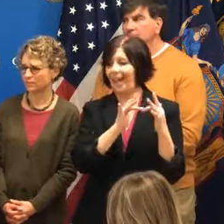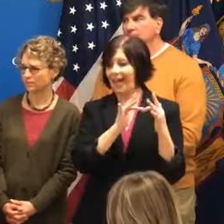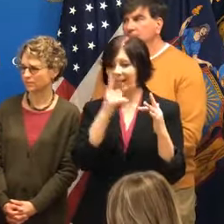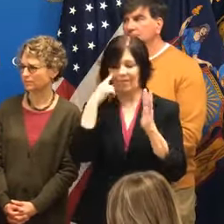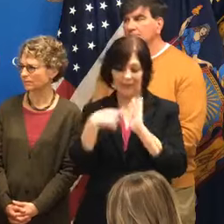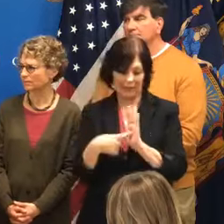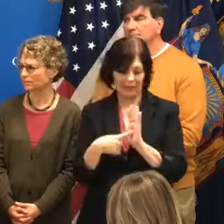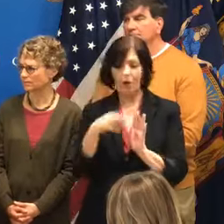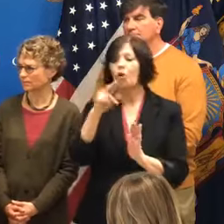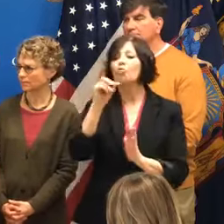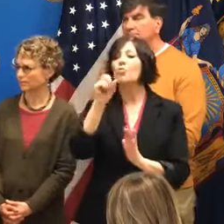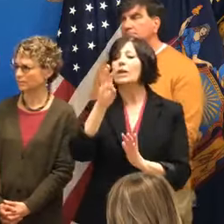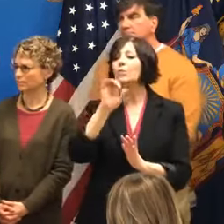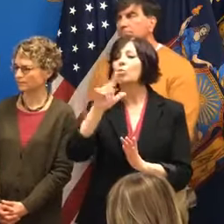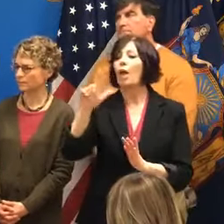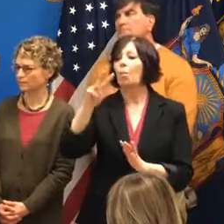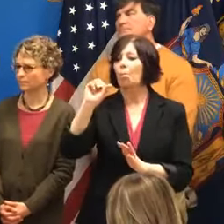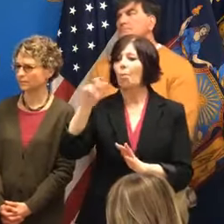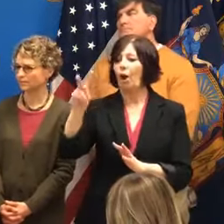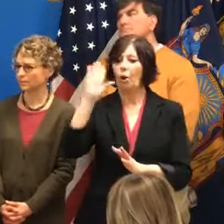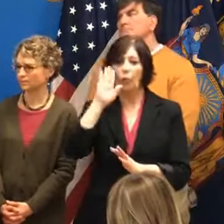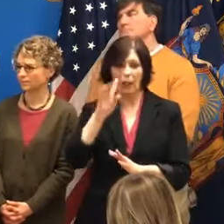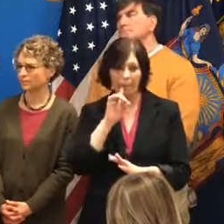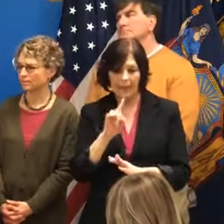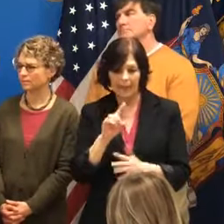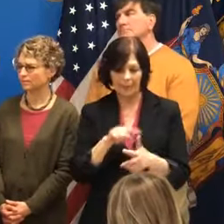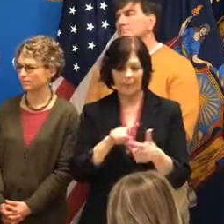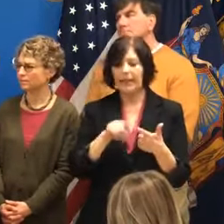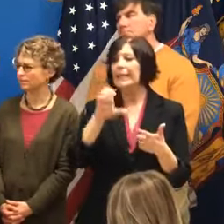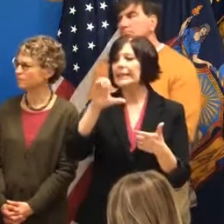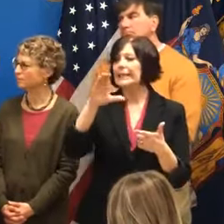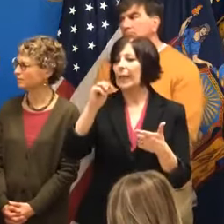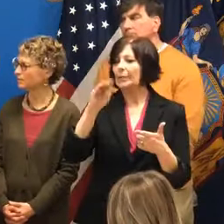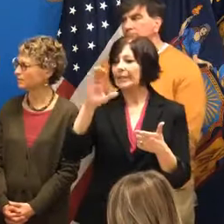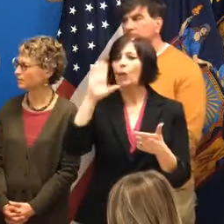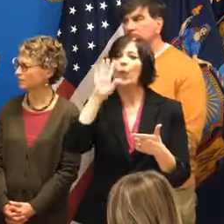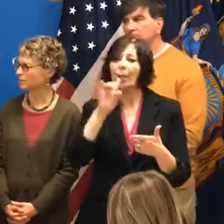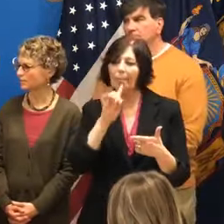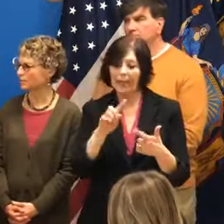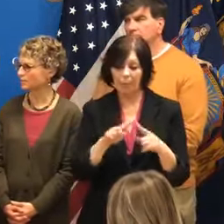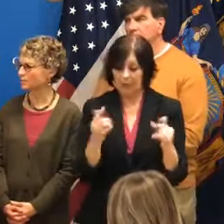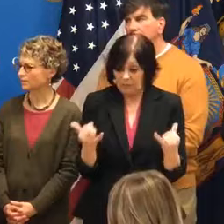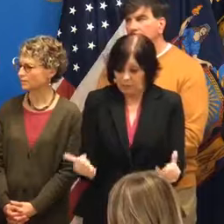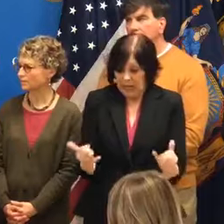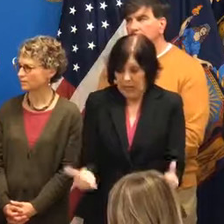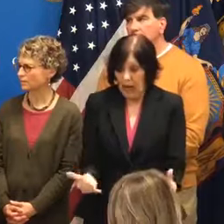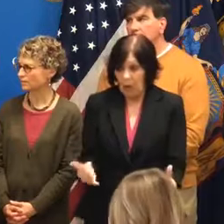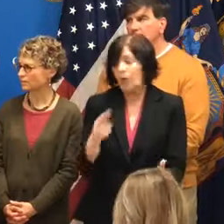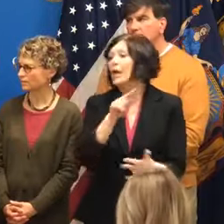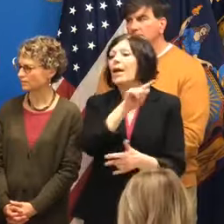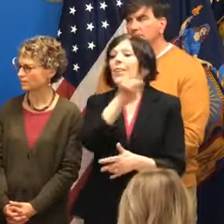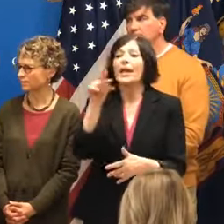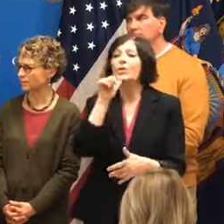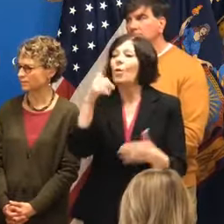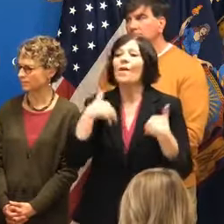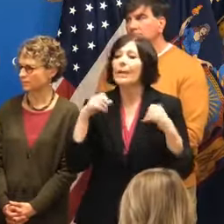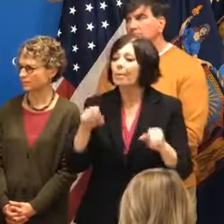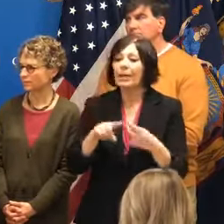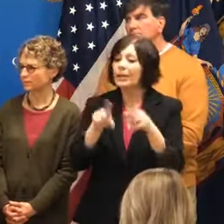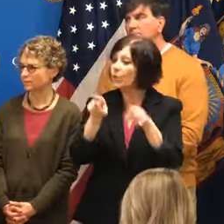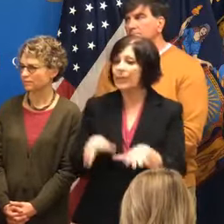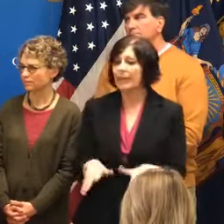we believe Roswell Park will be one of those. We think ECMC will be. But as of right now, they do not have the ability to